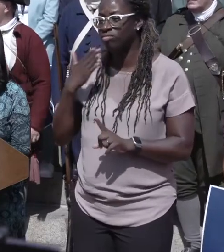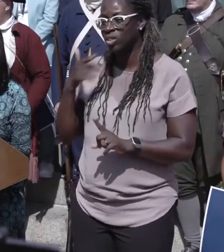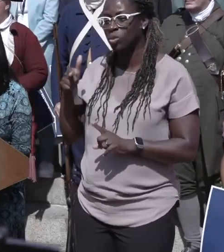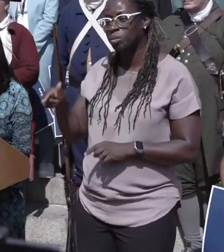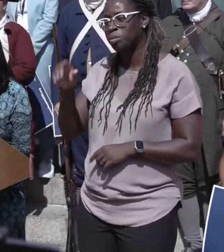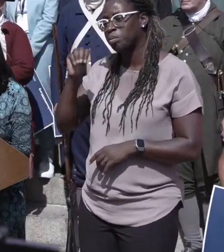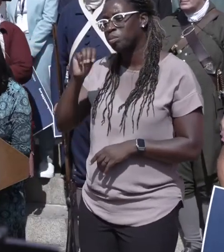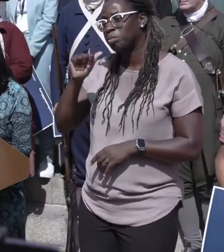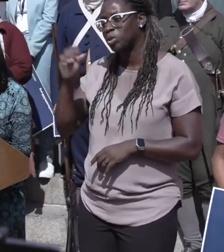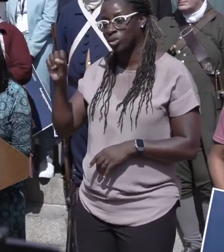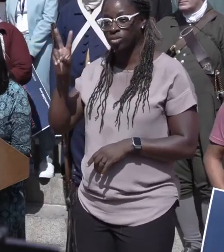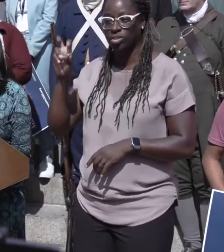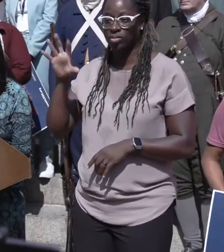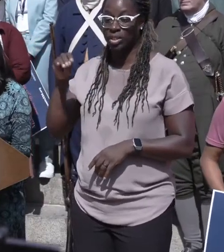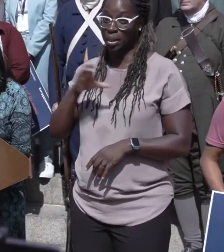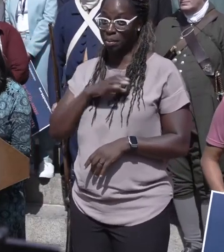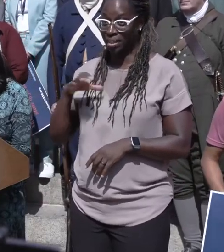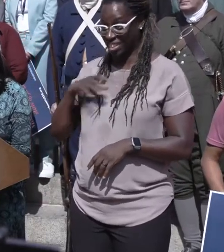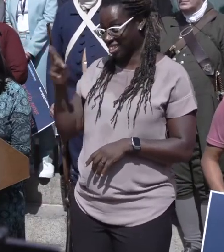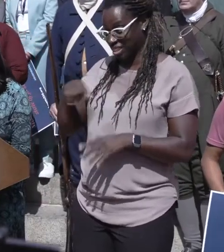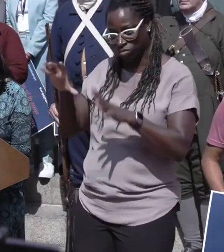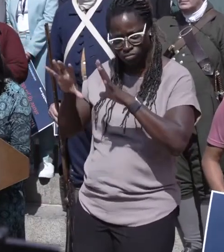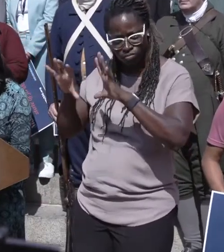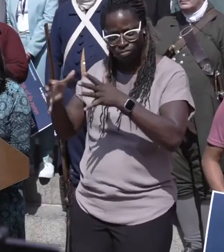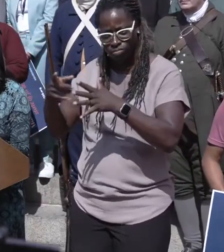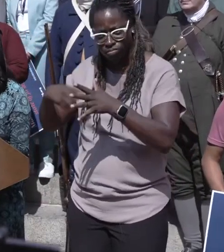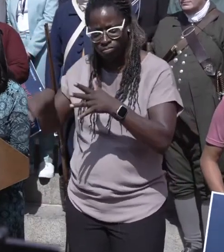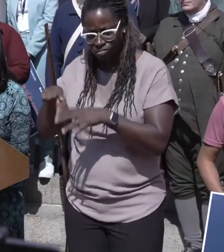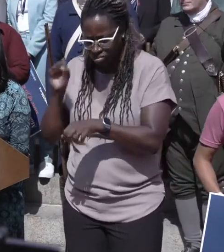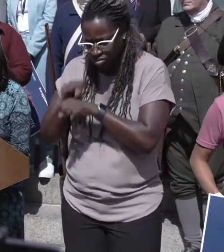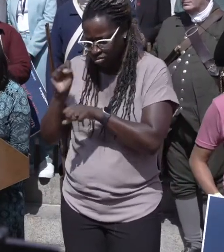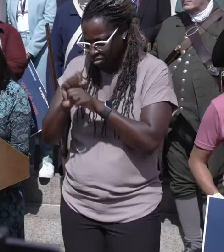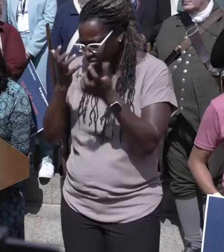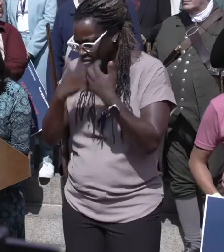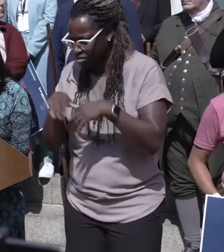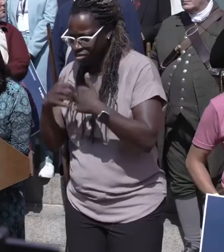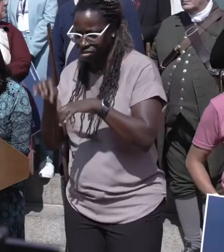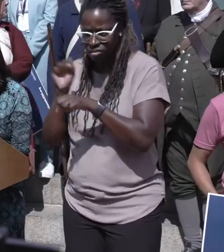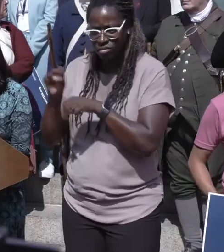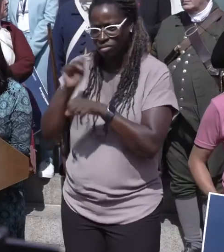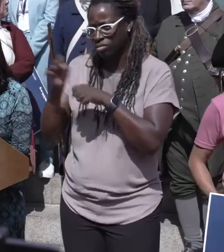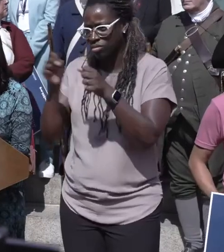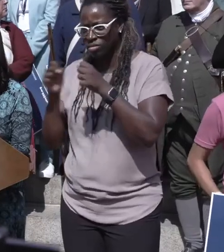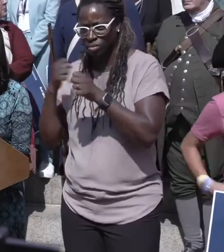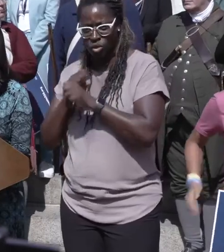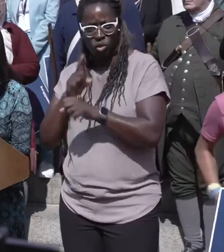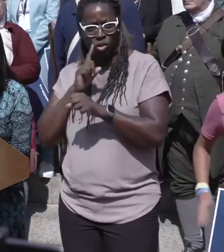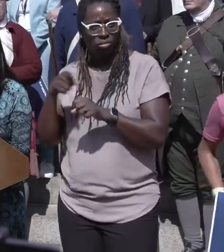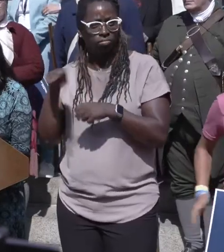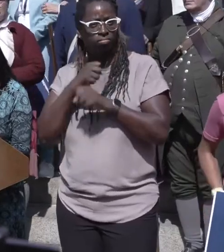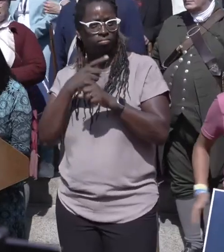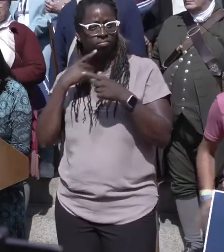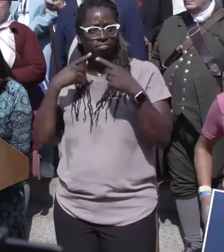own Commemoration Commission for all the work that's already been happening behind the scenes to make it a success.